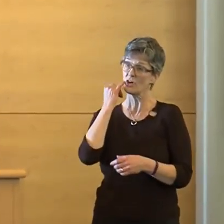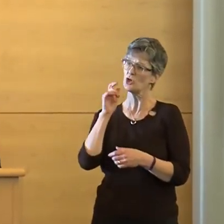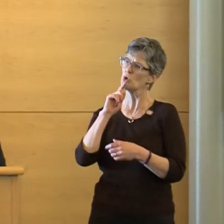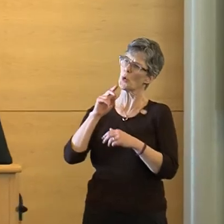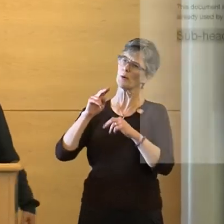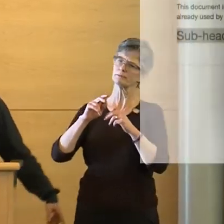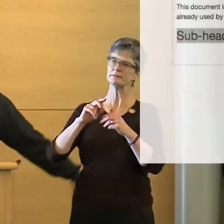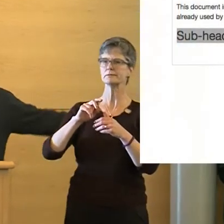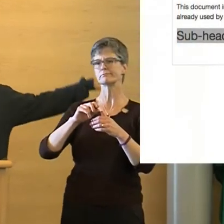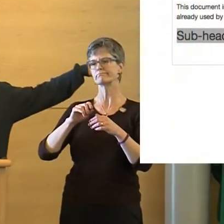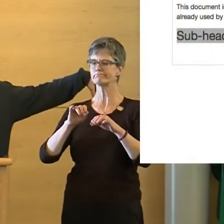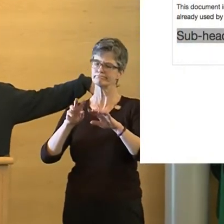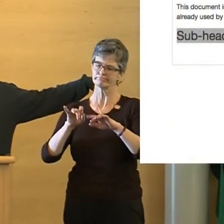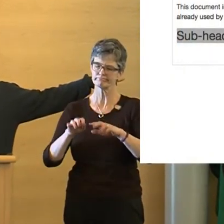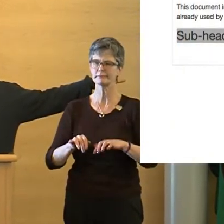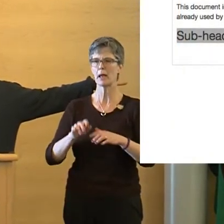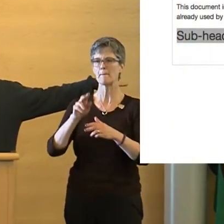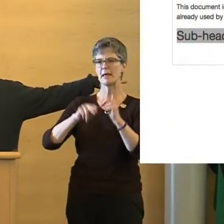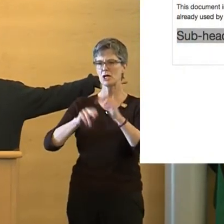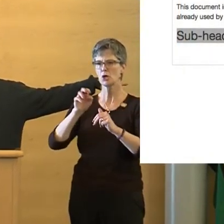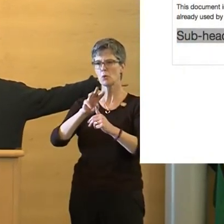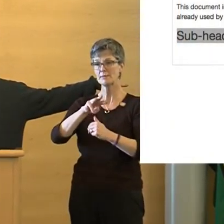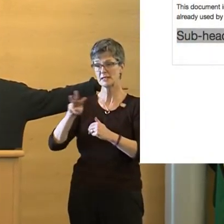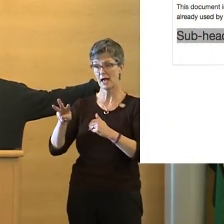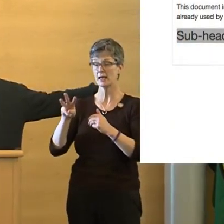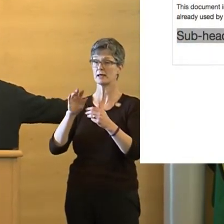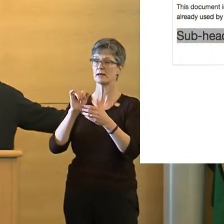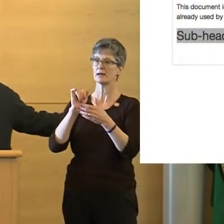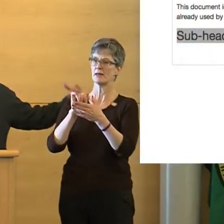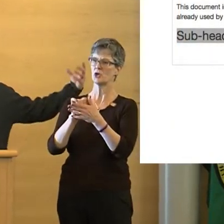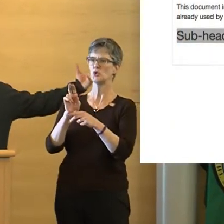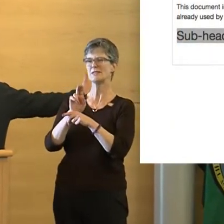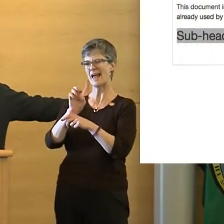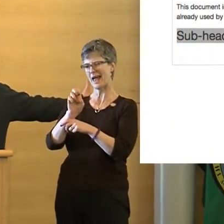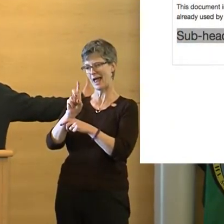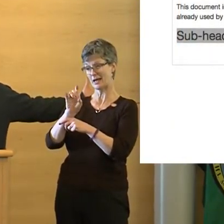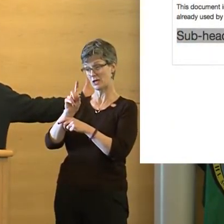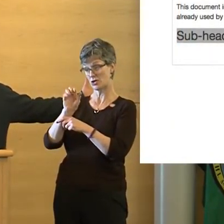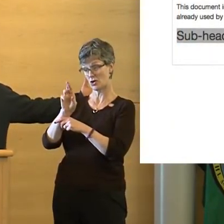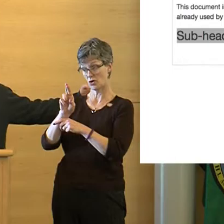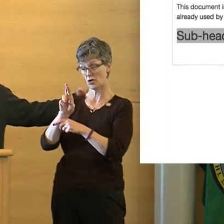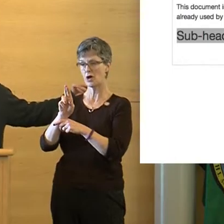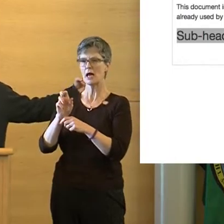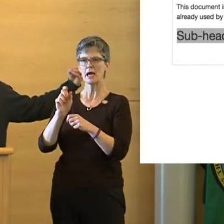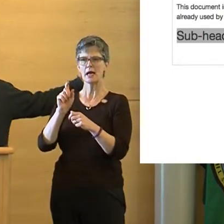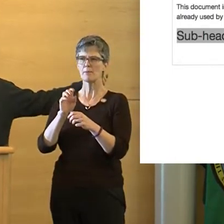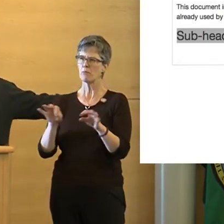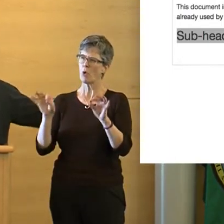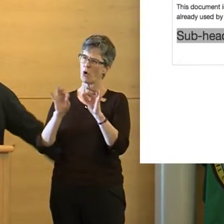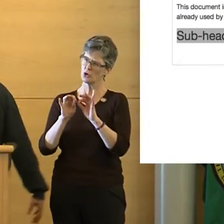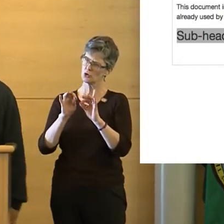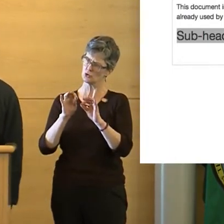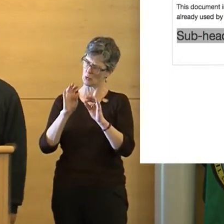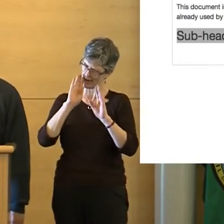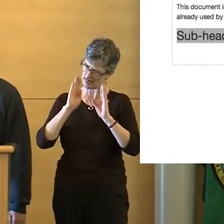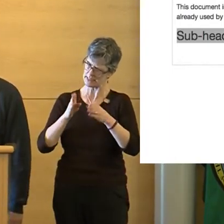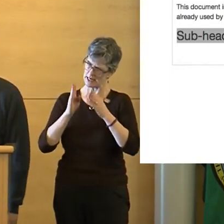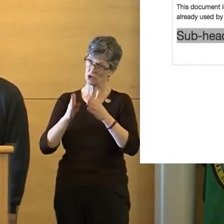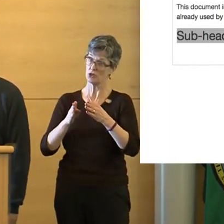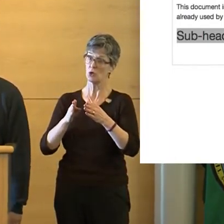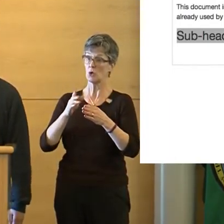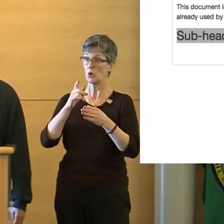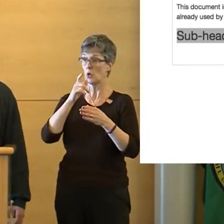And content authors do too. So if you're if you're adding content to a web page using an editor